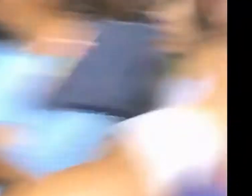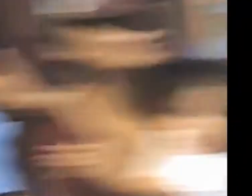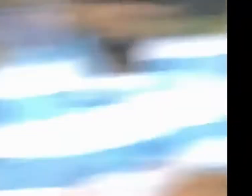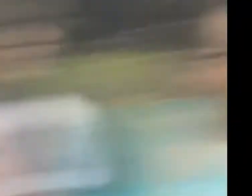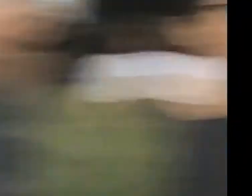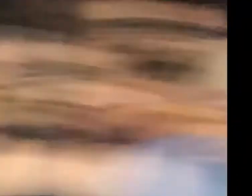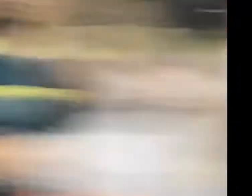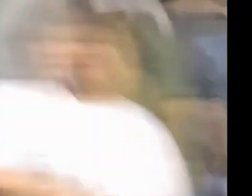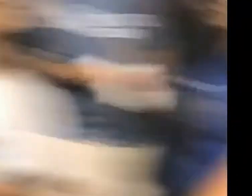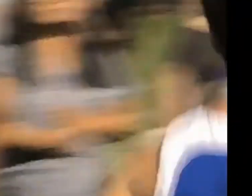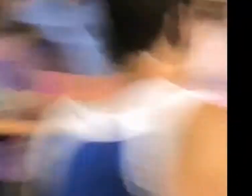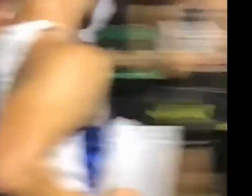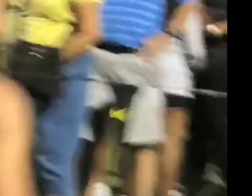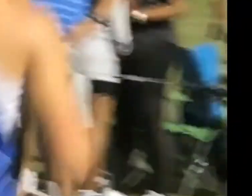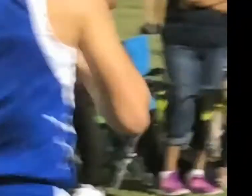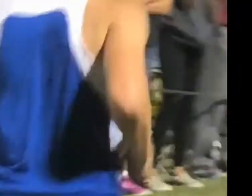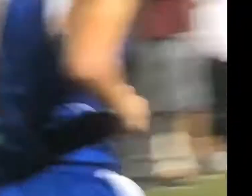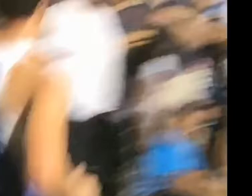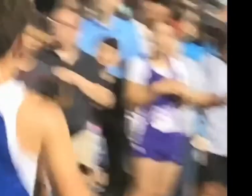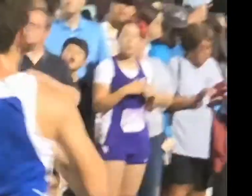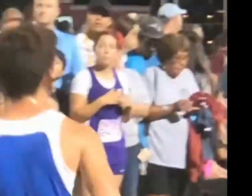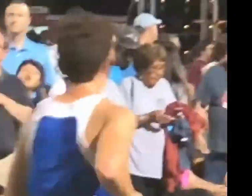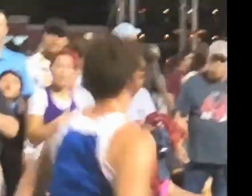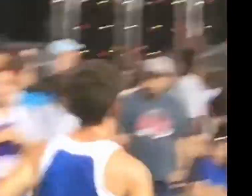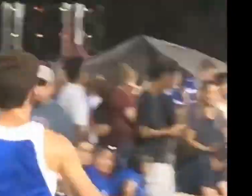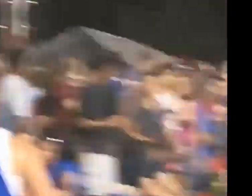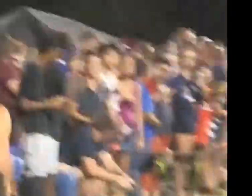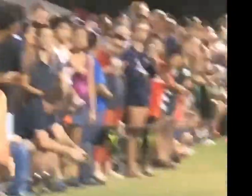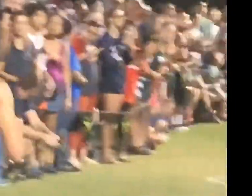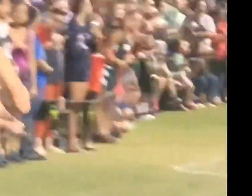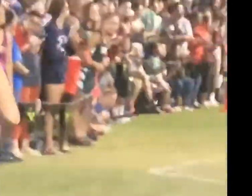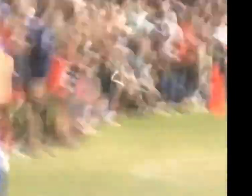The final ASDB runner passes by, running to the finish line with